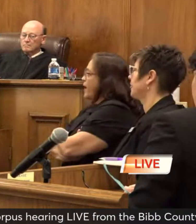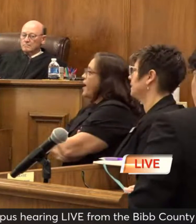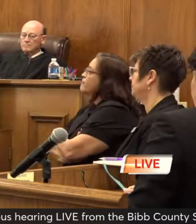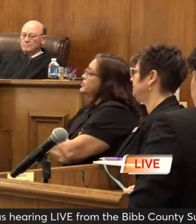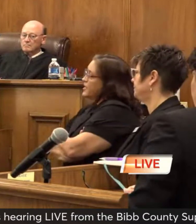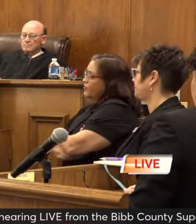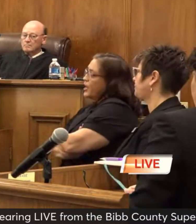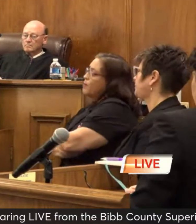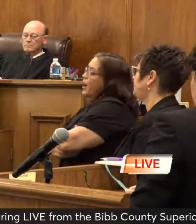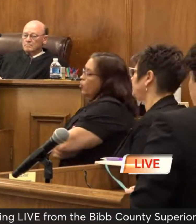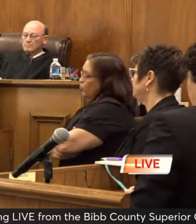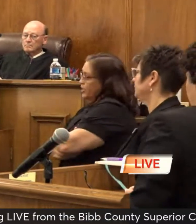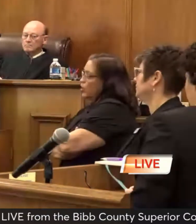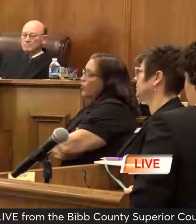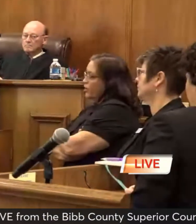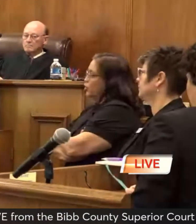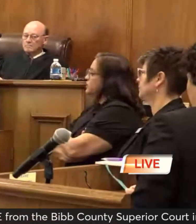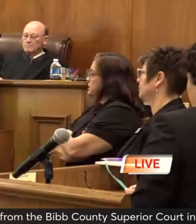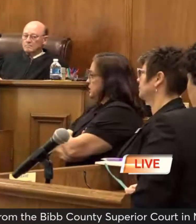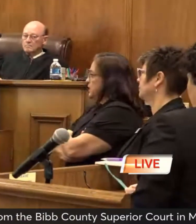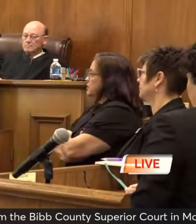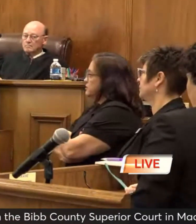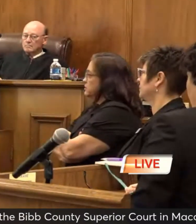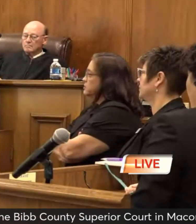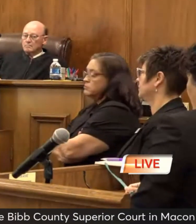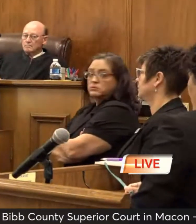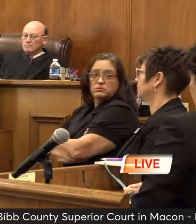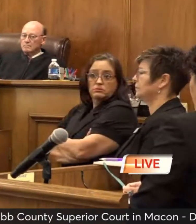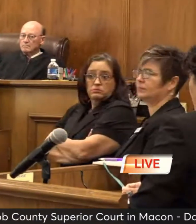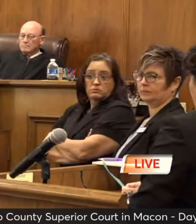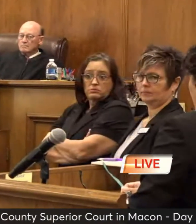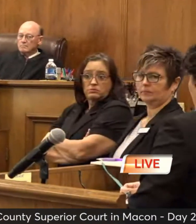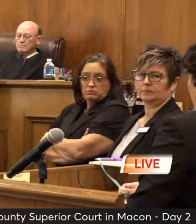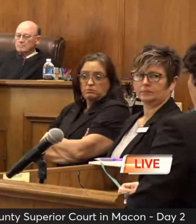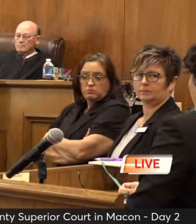It's my affidavit about Rico and Christina.